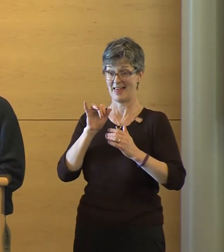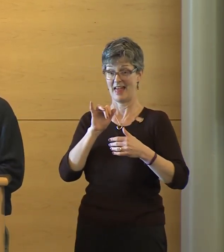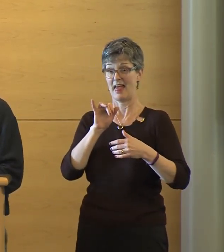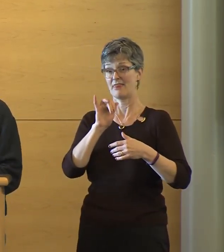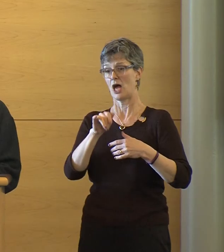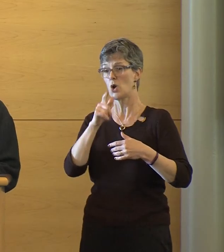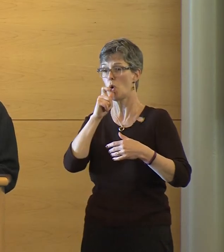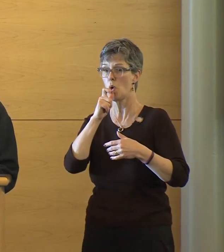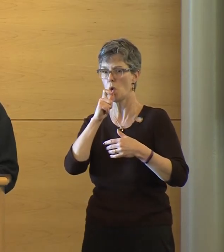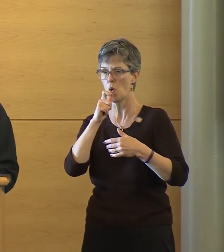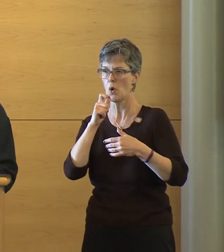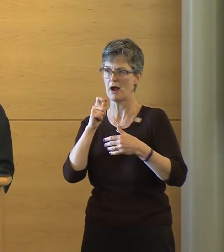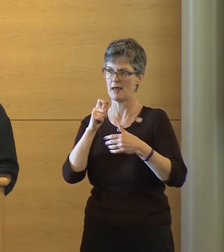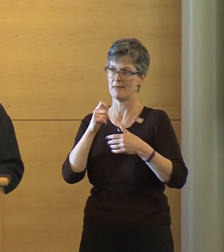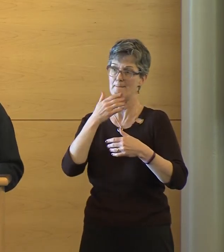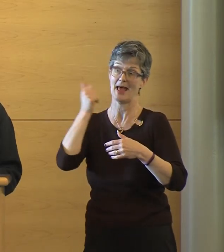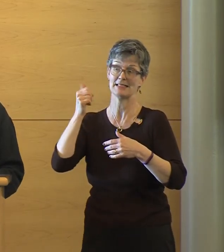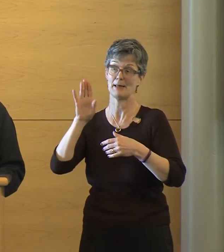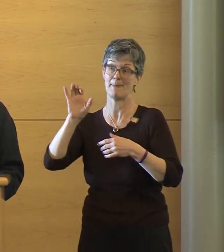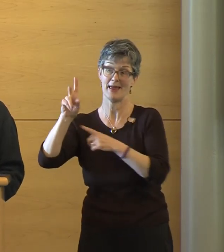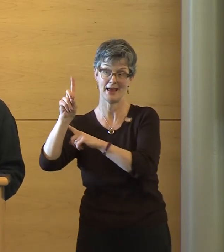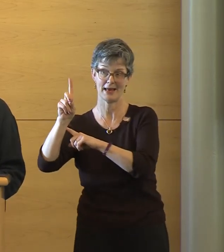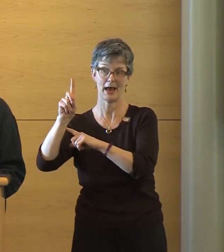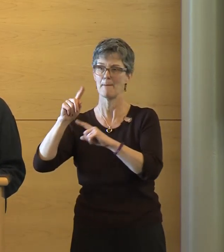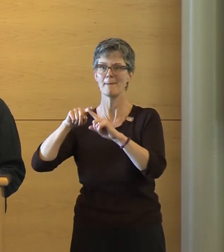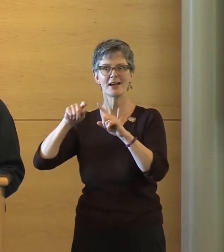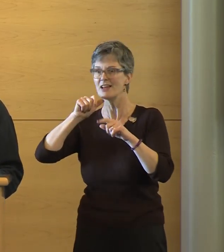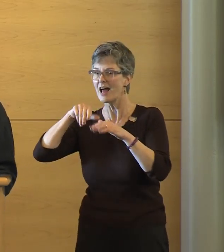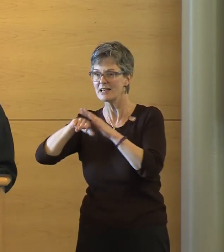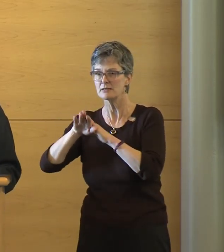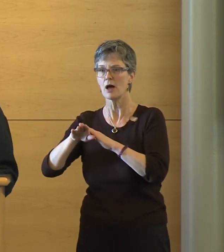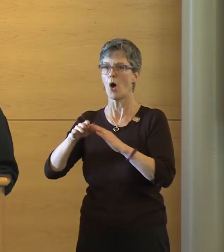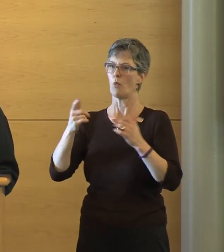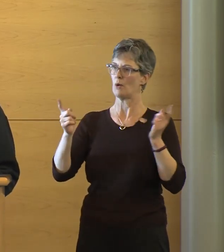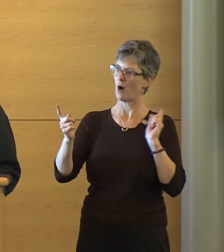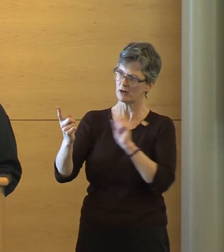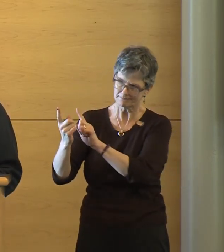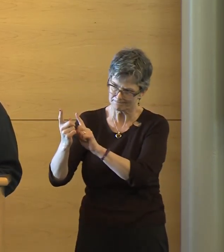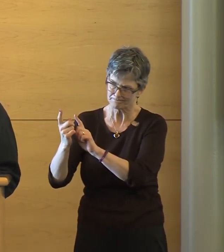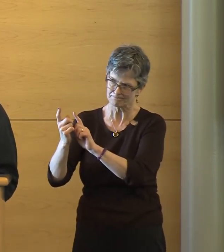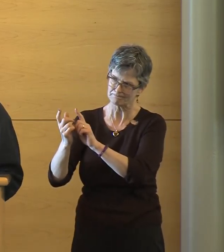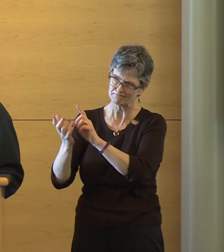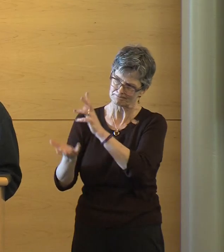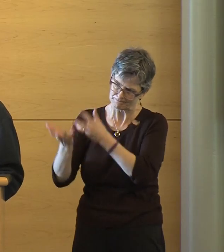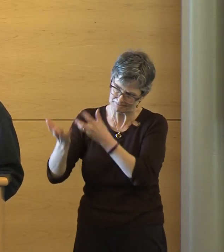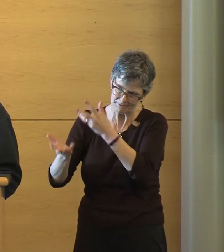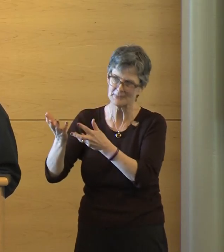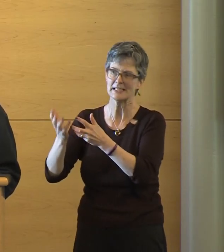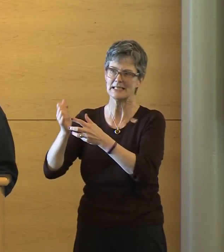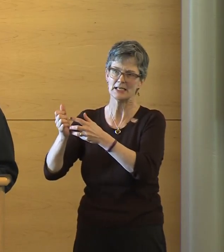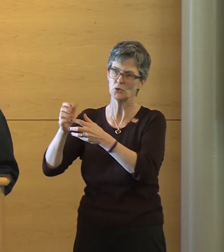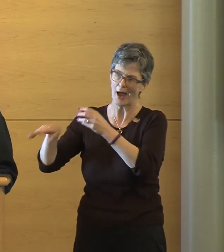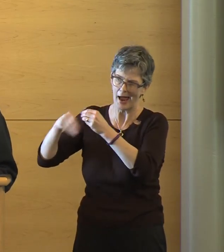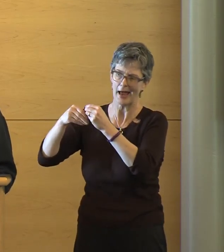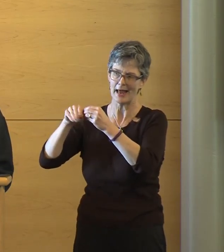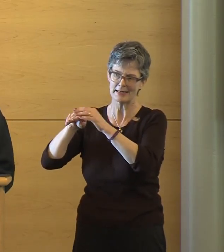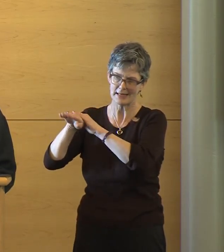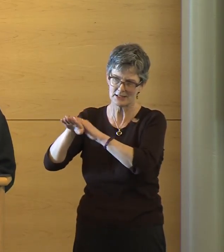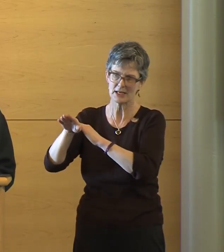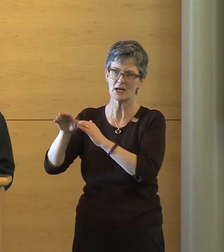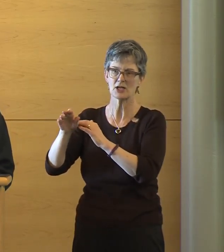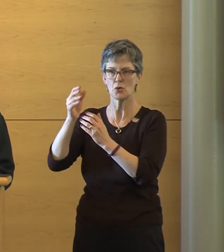to judge those responses that come back from vendors. We want to be able to look at product and see if it's accessible. And we want to,